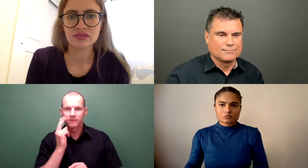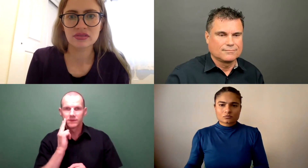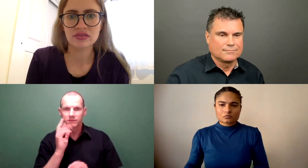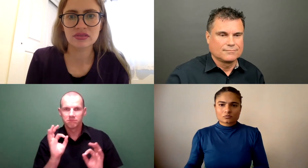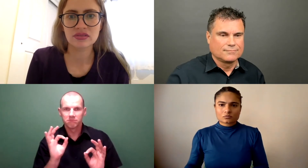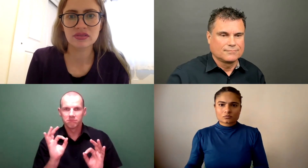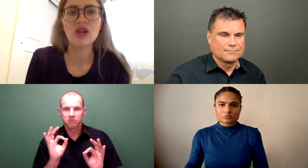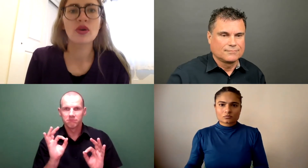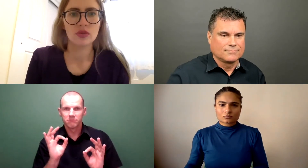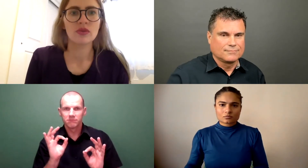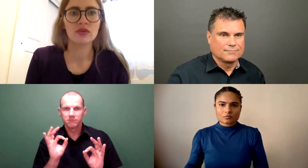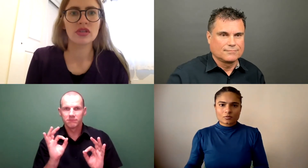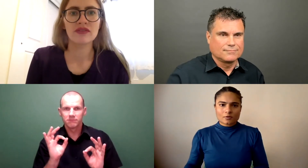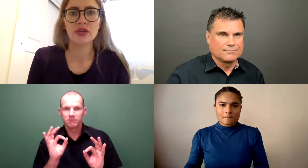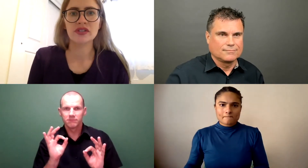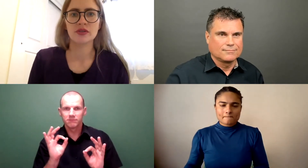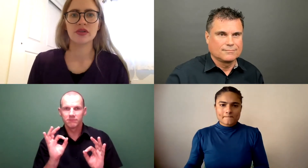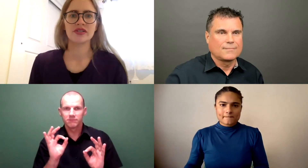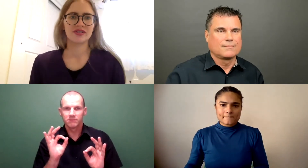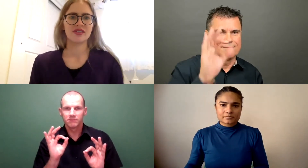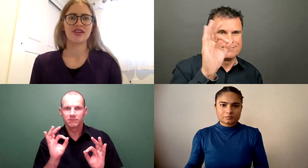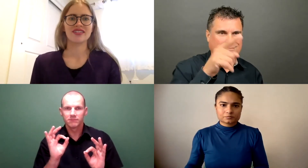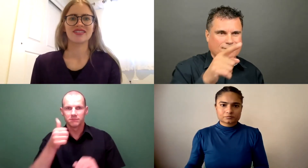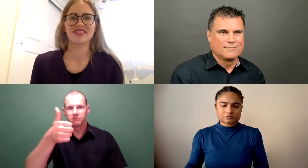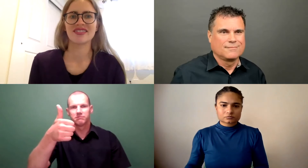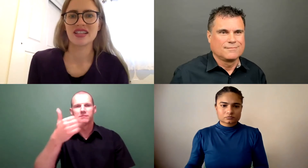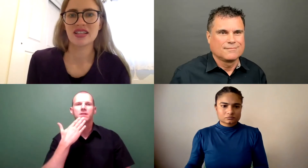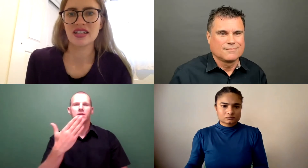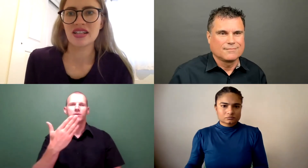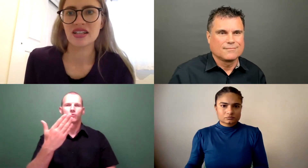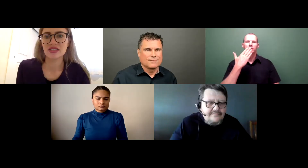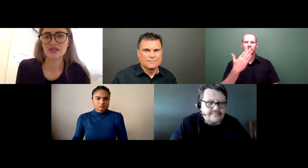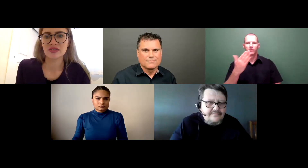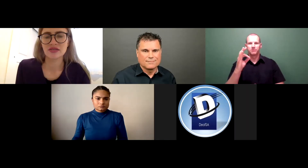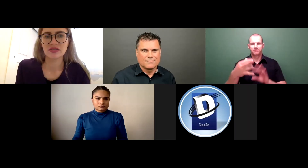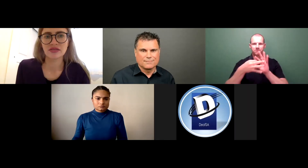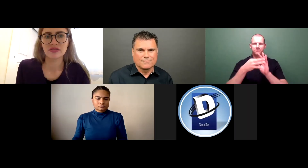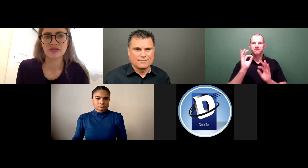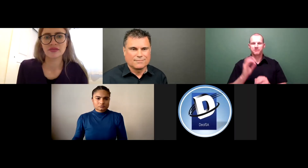interpreter reading? Yeah, voice interpreters. Okay.